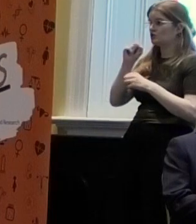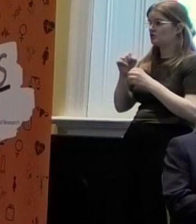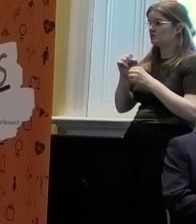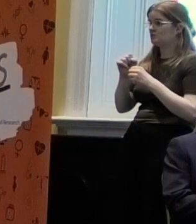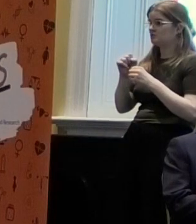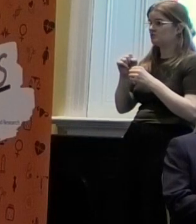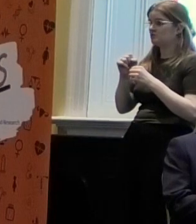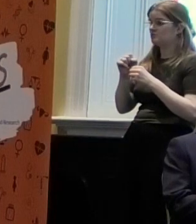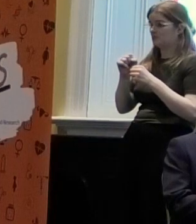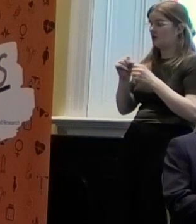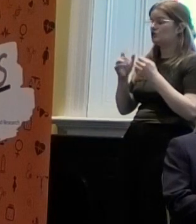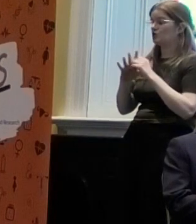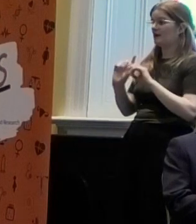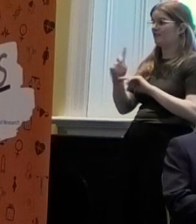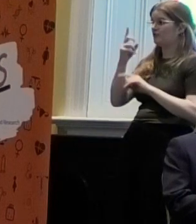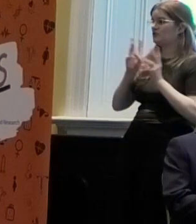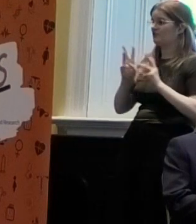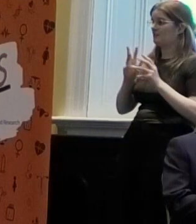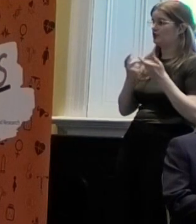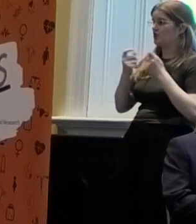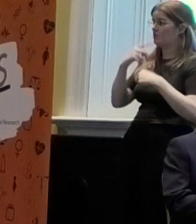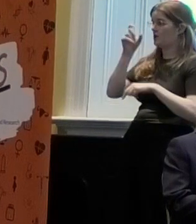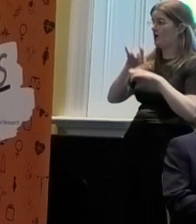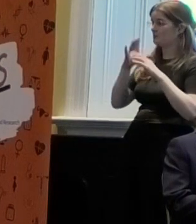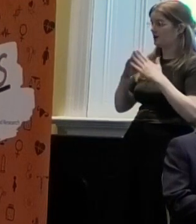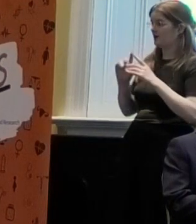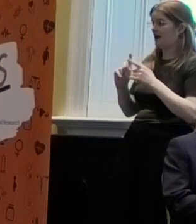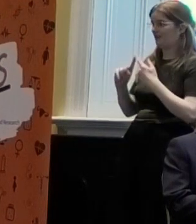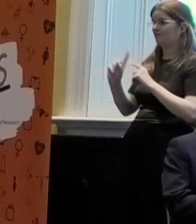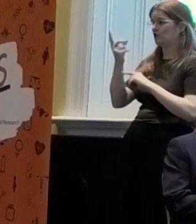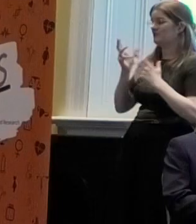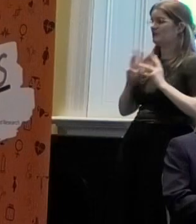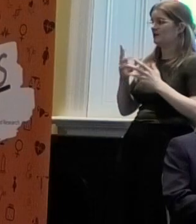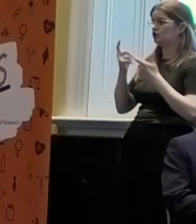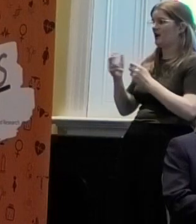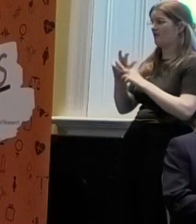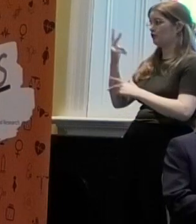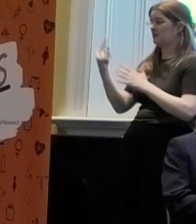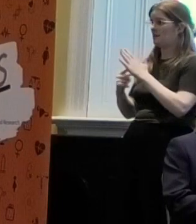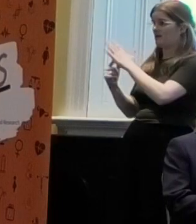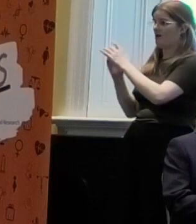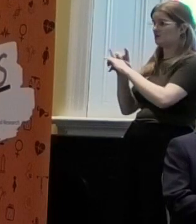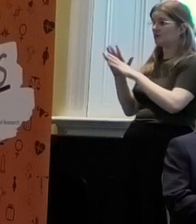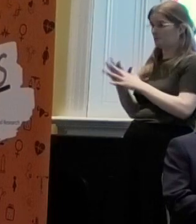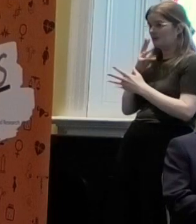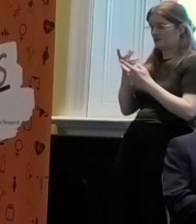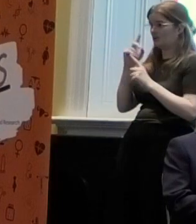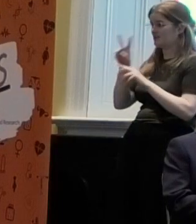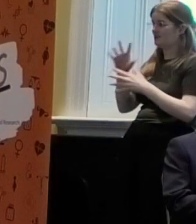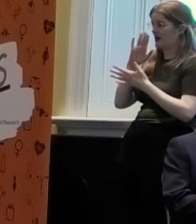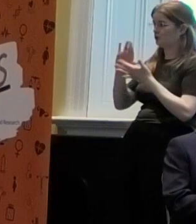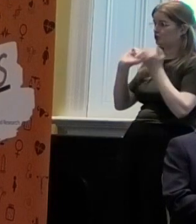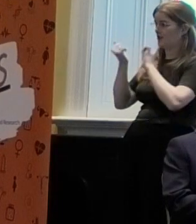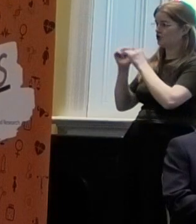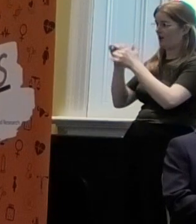3 hospitals. So even like the access coming through is changing. People's expectations are changing, rightly so. They're expecting more, but it does put